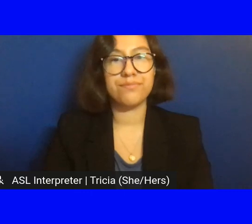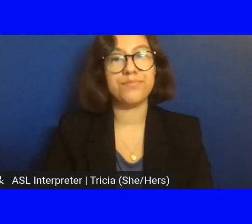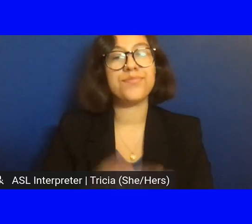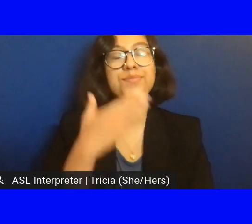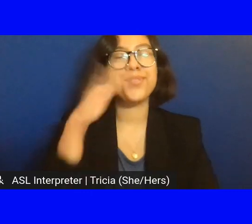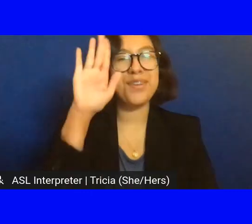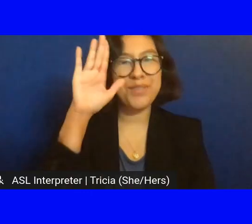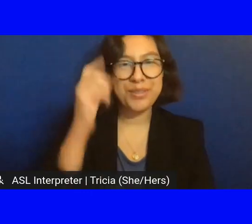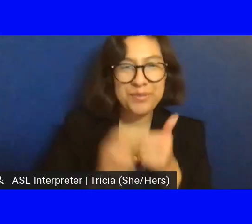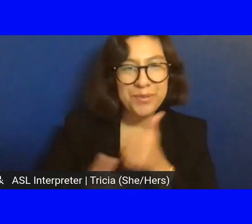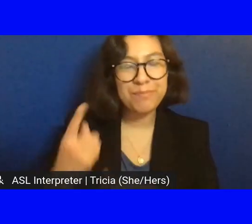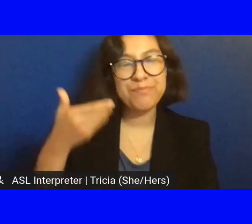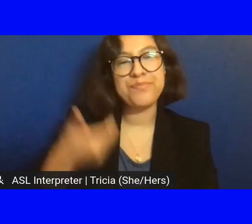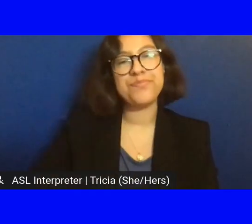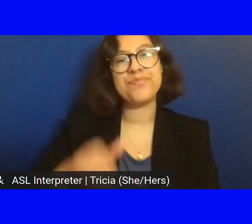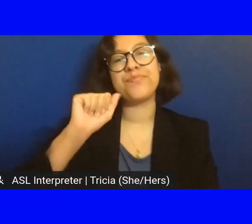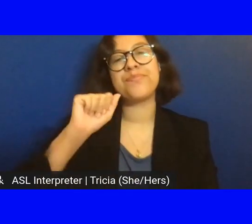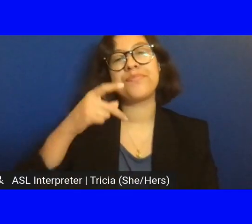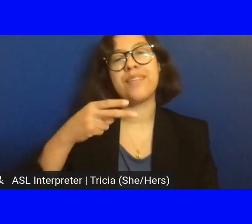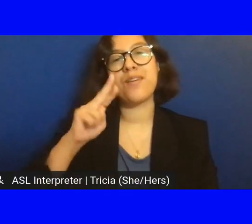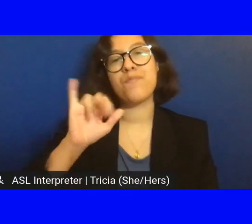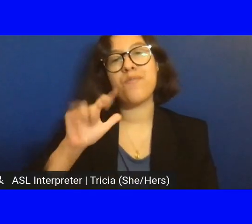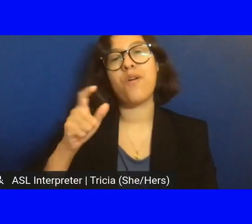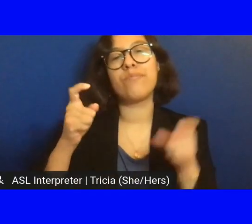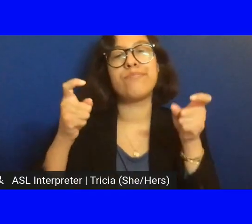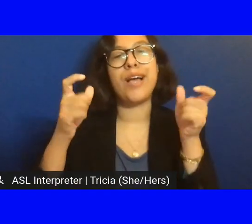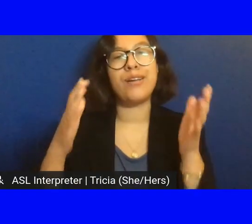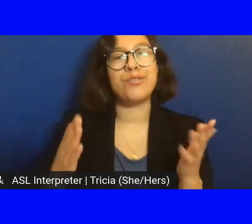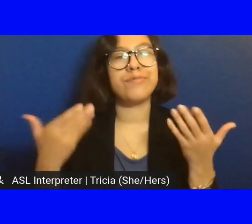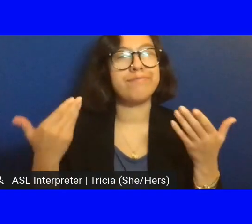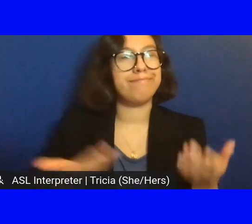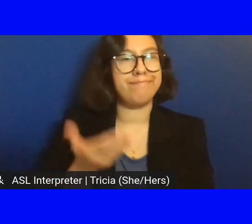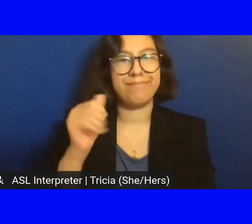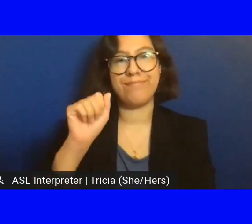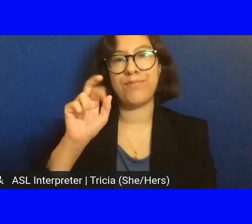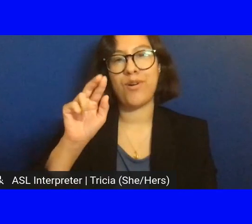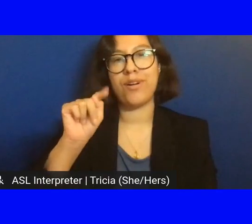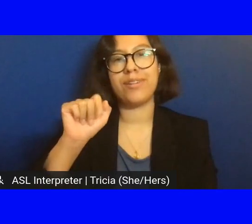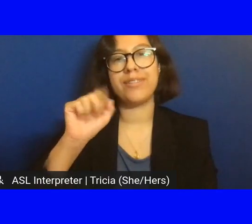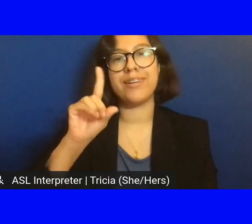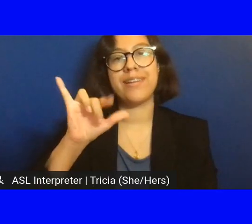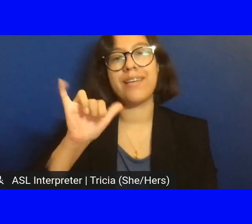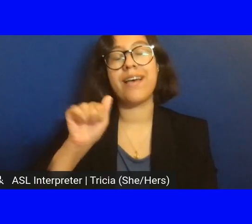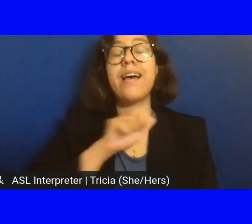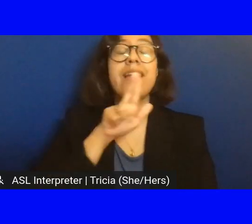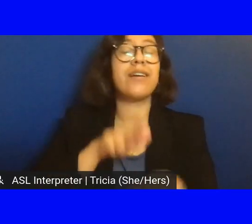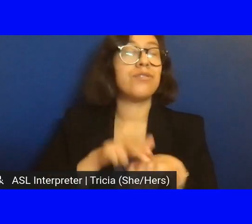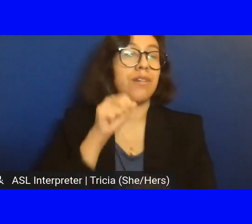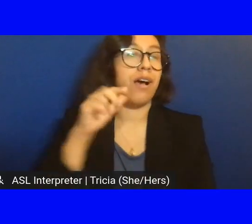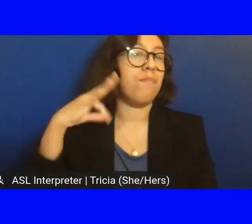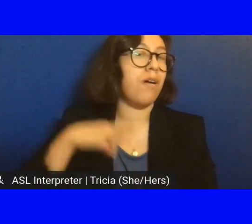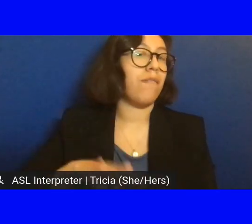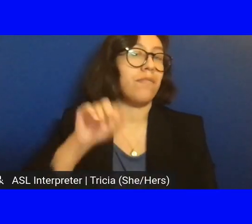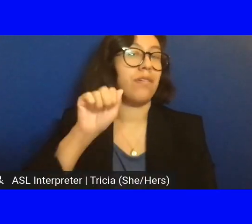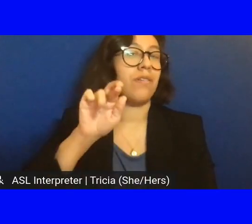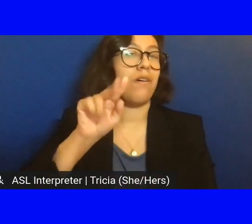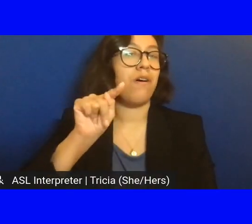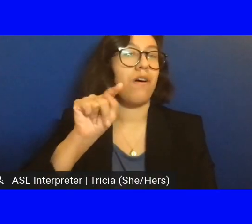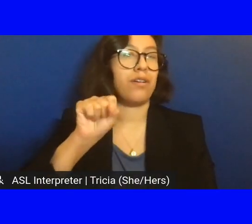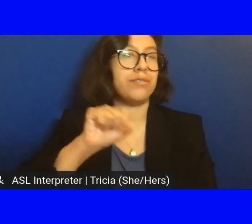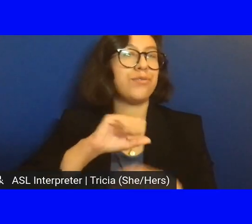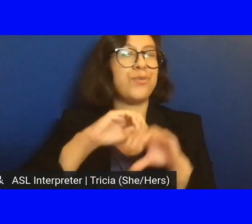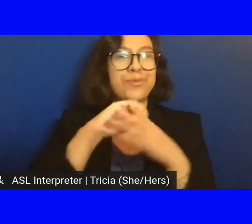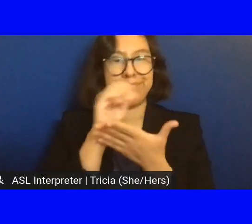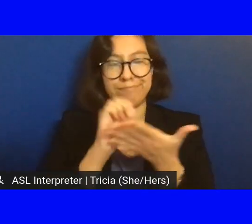afternoon, everyone. I'm April, the program manager here at Artadia. Artadia is a national nonprofit arts organization